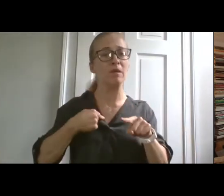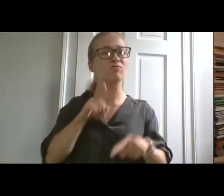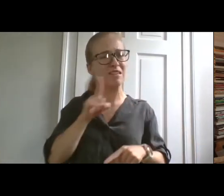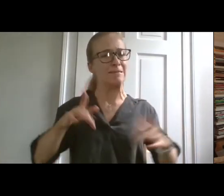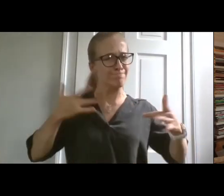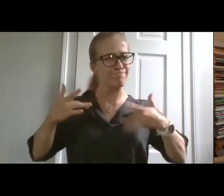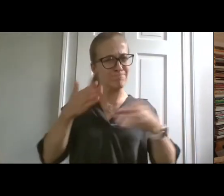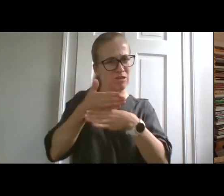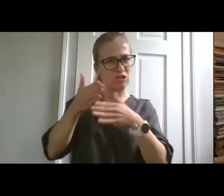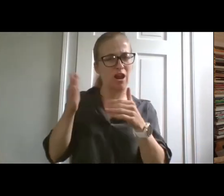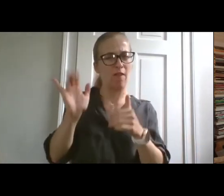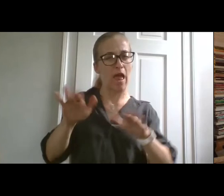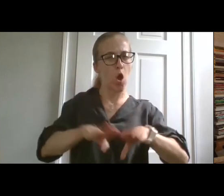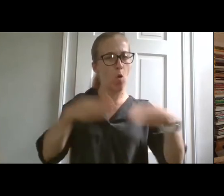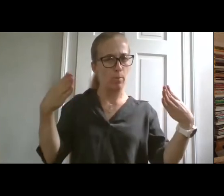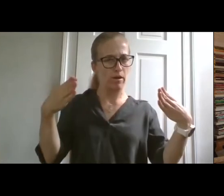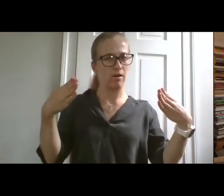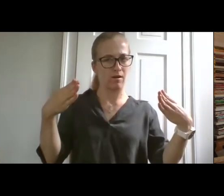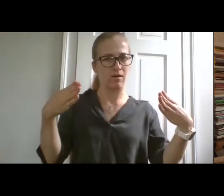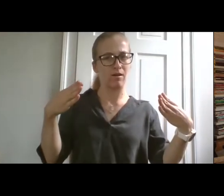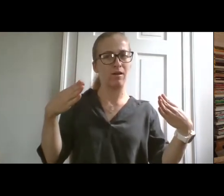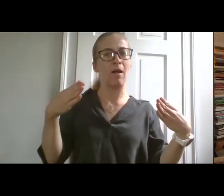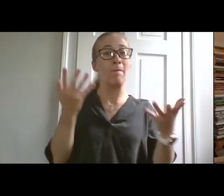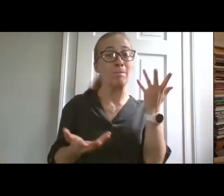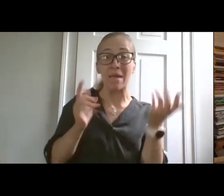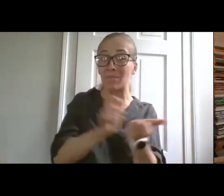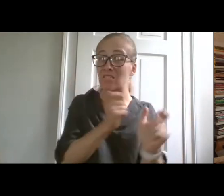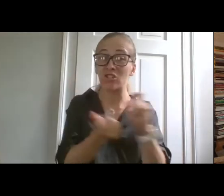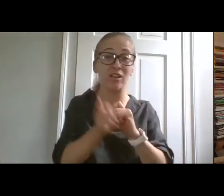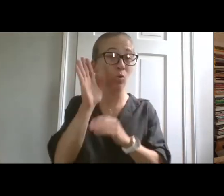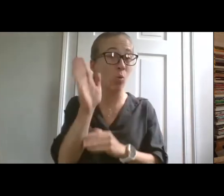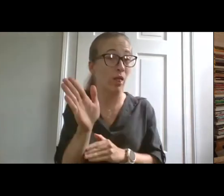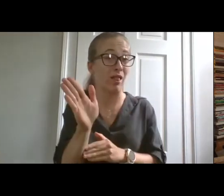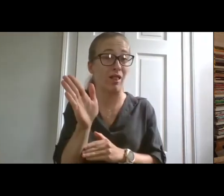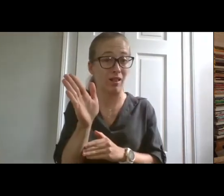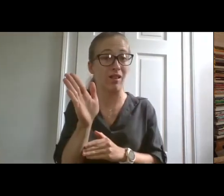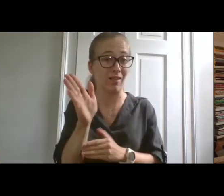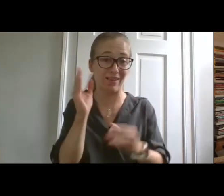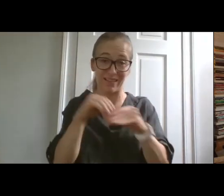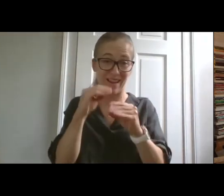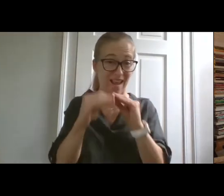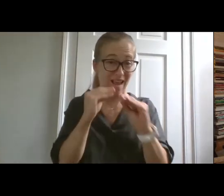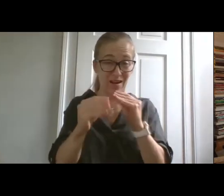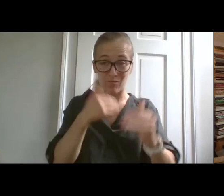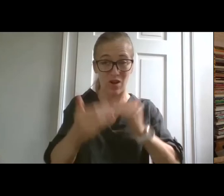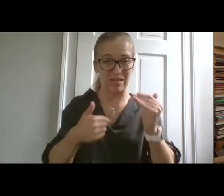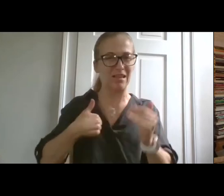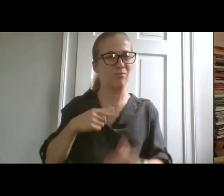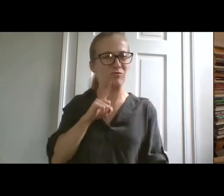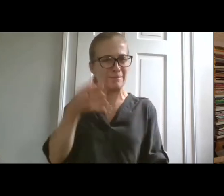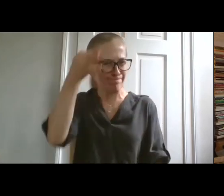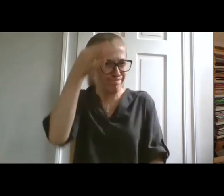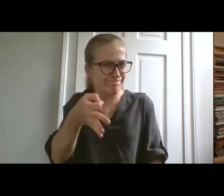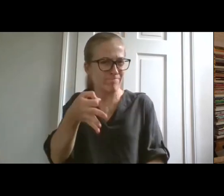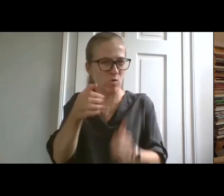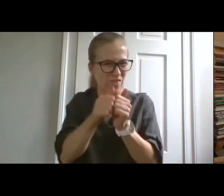you the opening. This might change in the editing process, and I'm still very close to it.